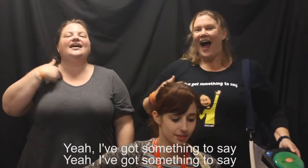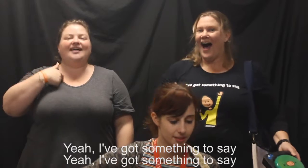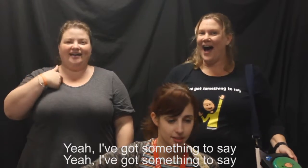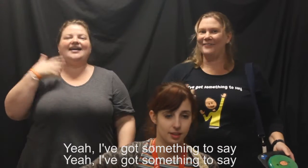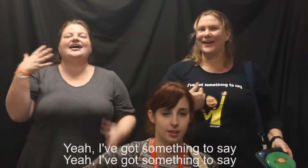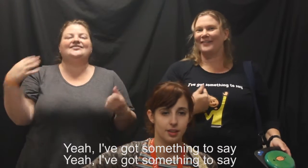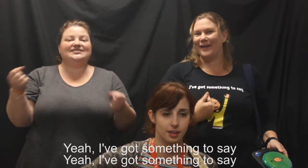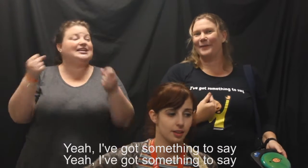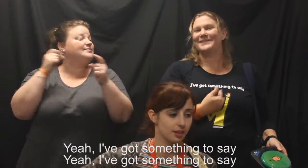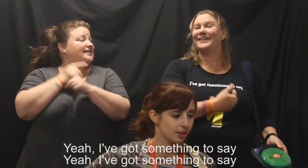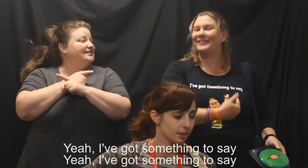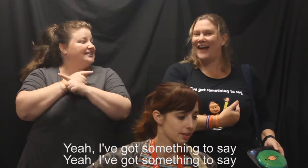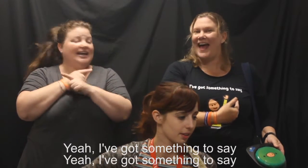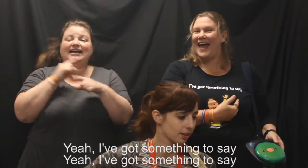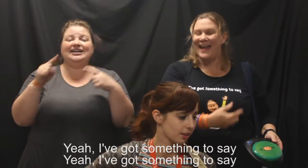I've got something to say